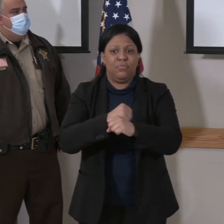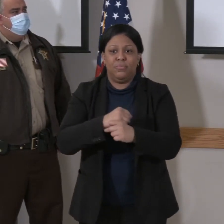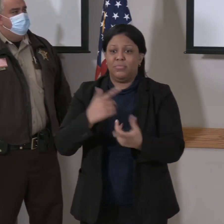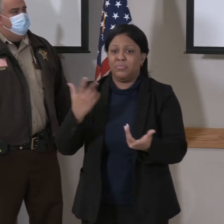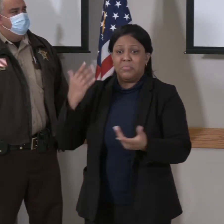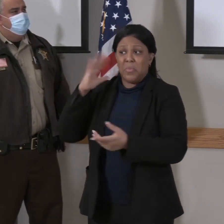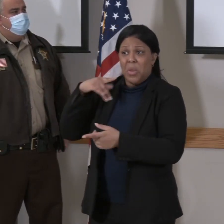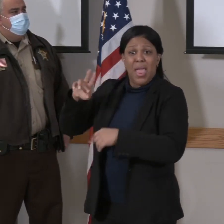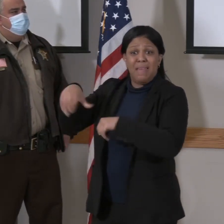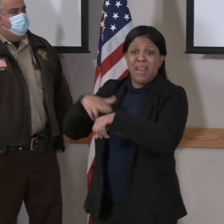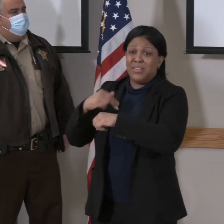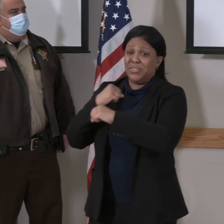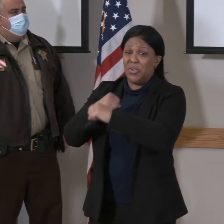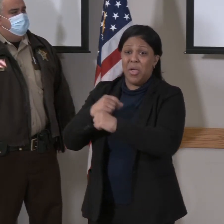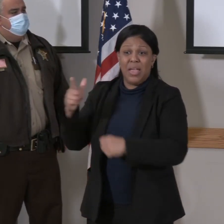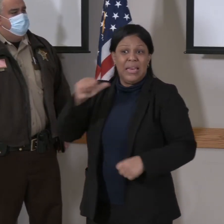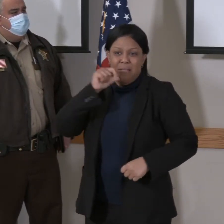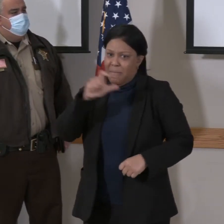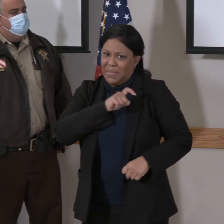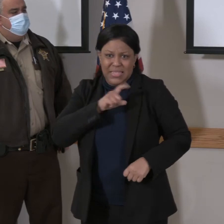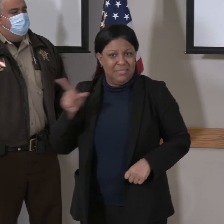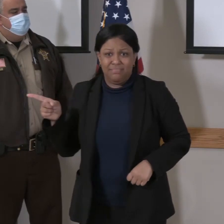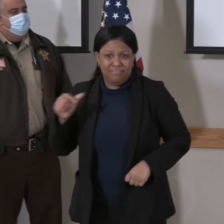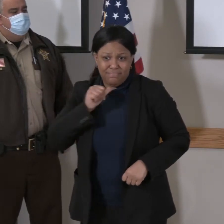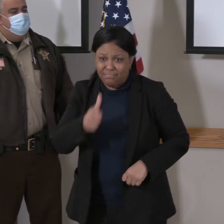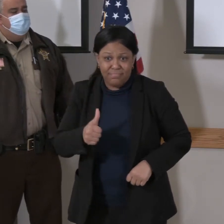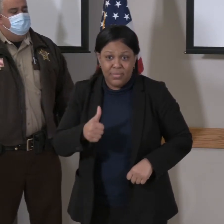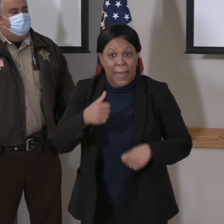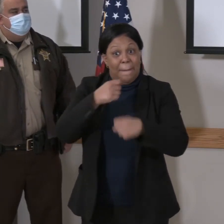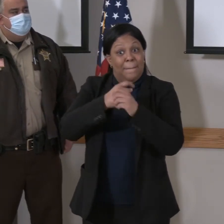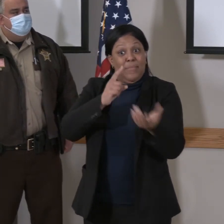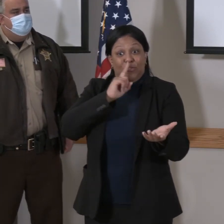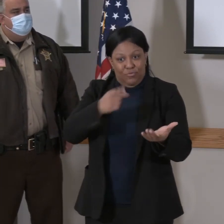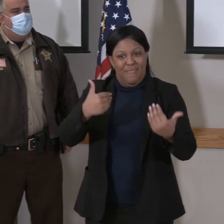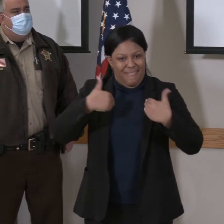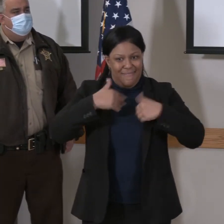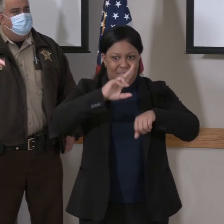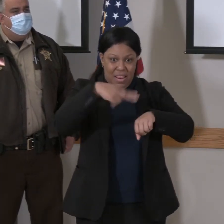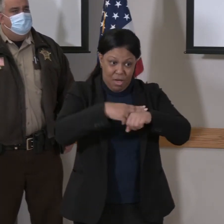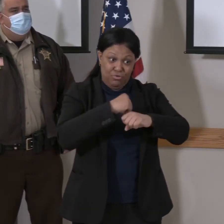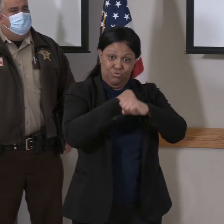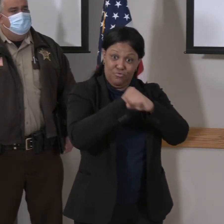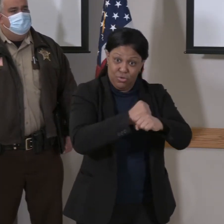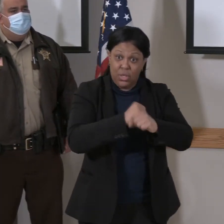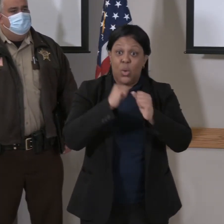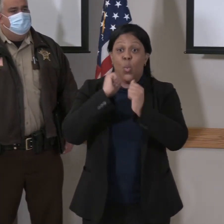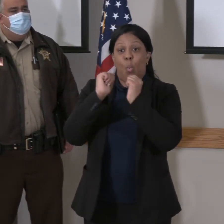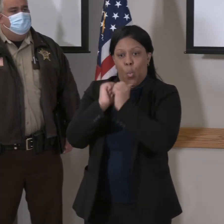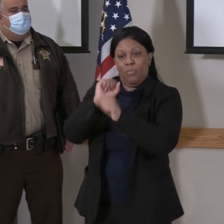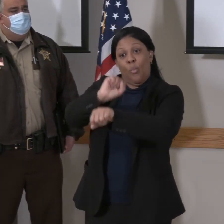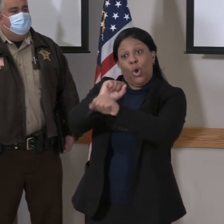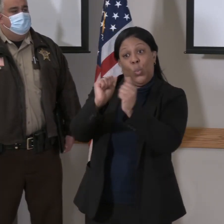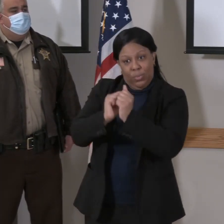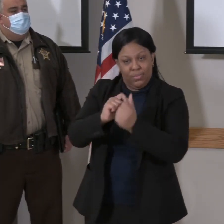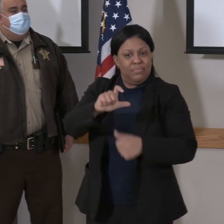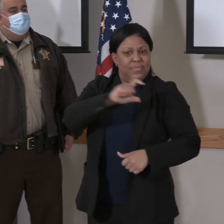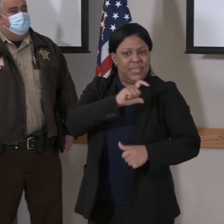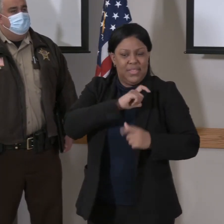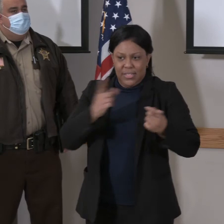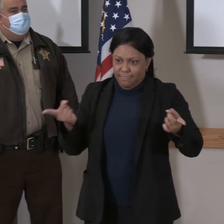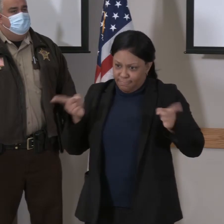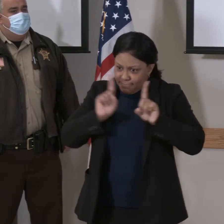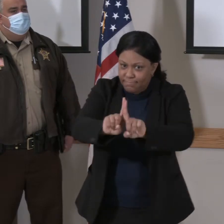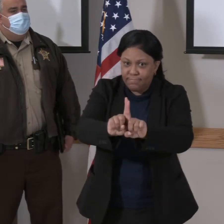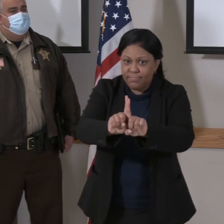to need to make sure that we have police officers that have full police powers working with them, in addition to the core agencies